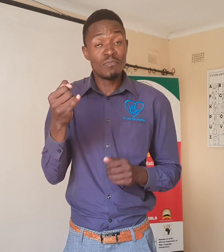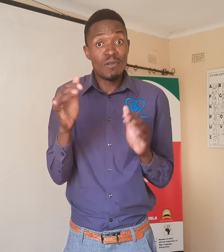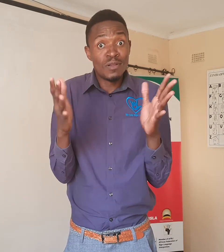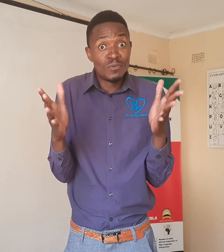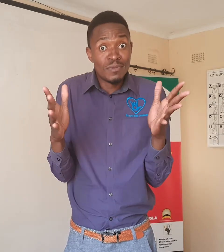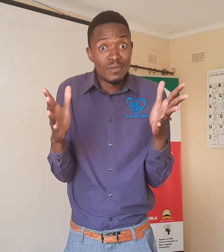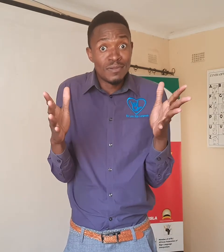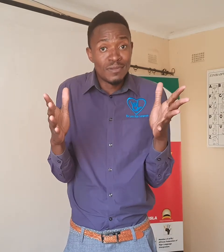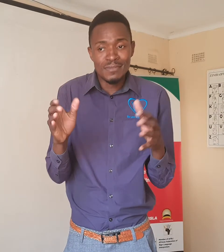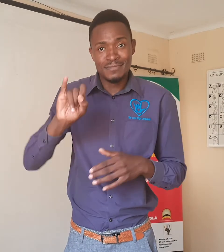then July.